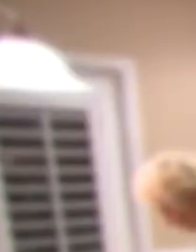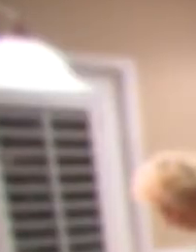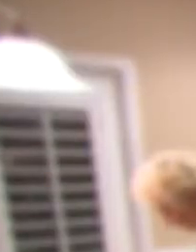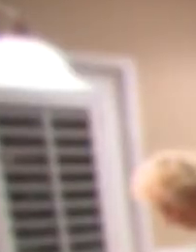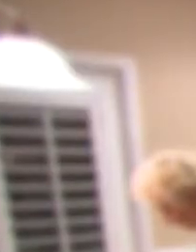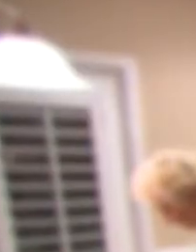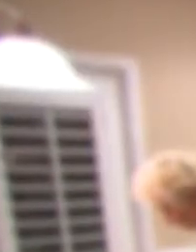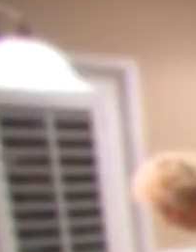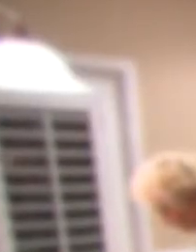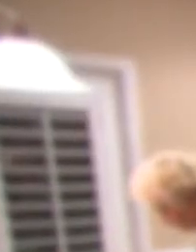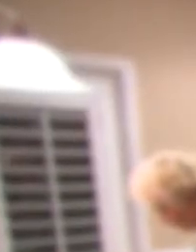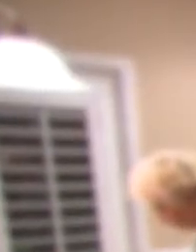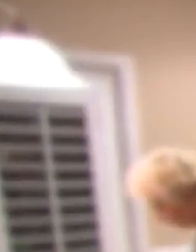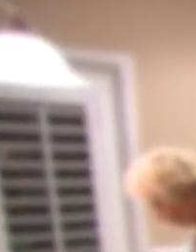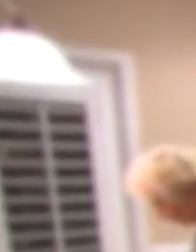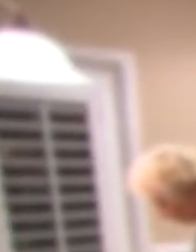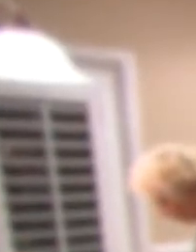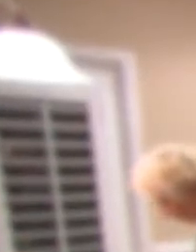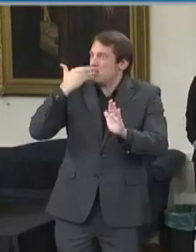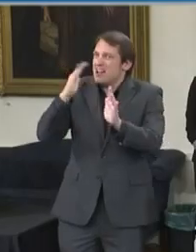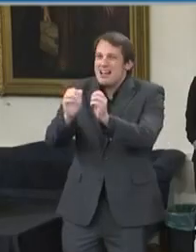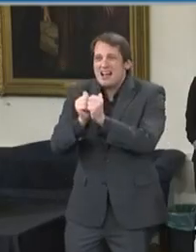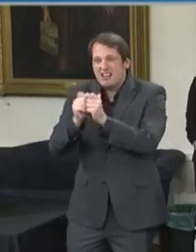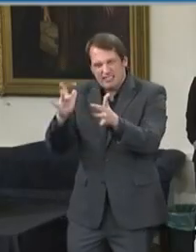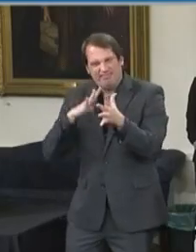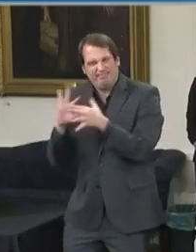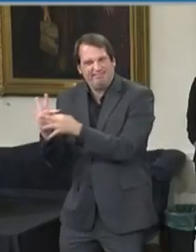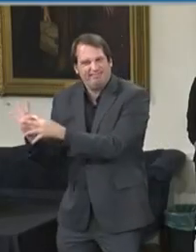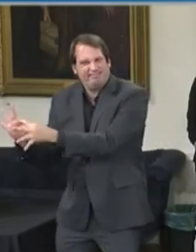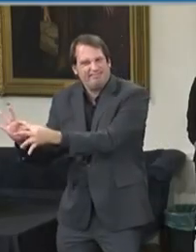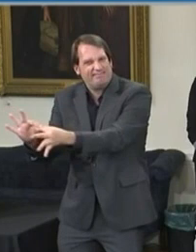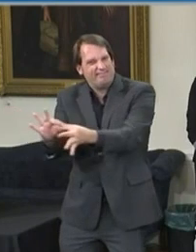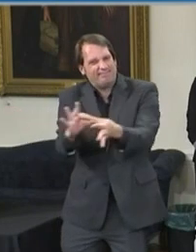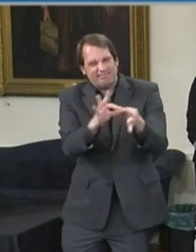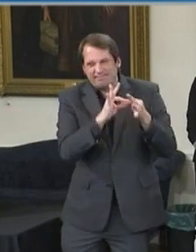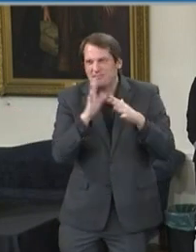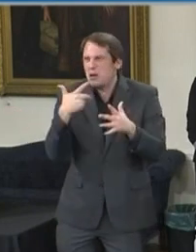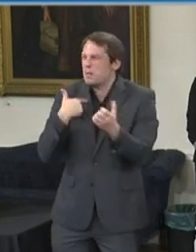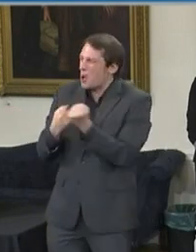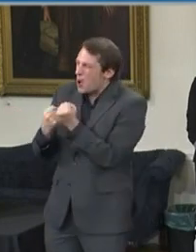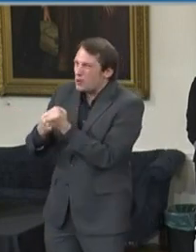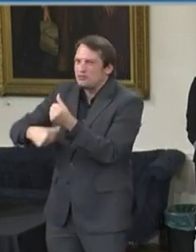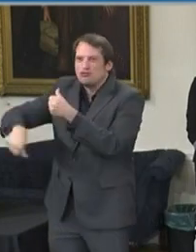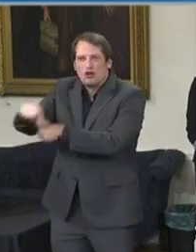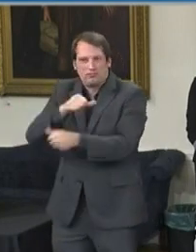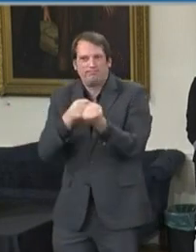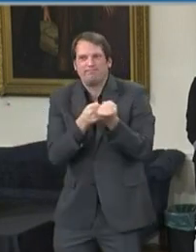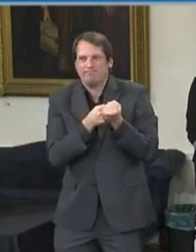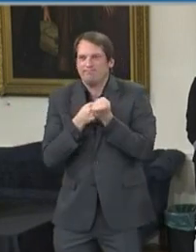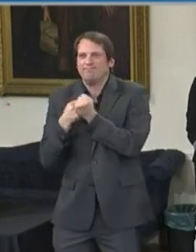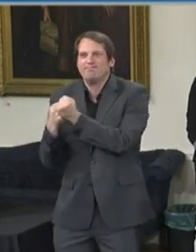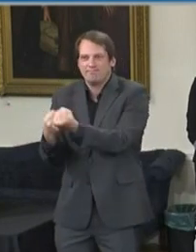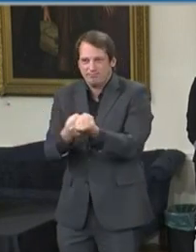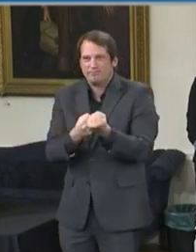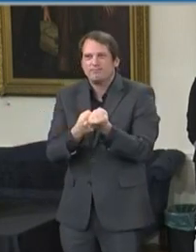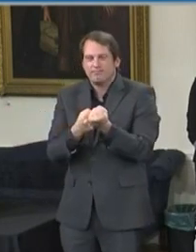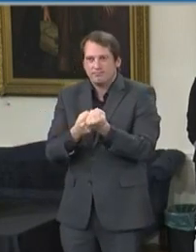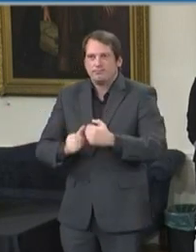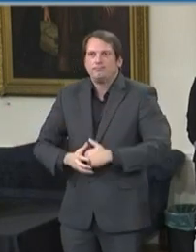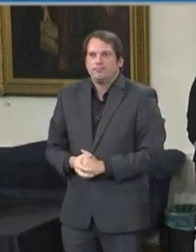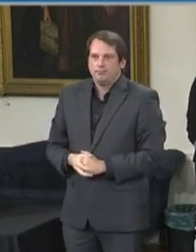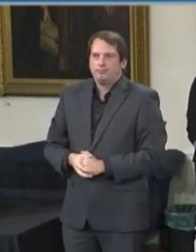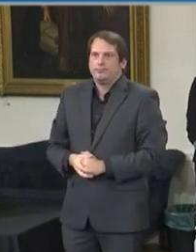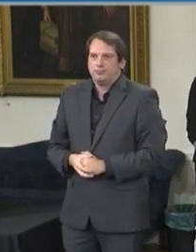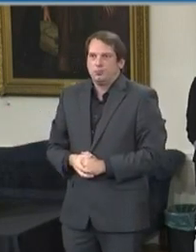reports, are behind most of the new cases here. We need to recommit to the simple actions that can keep